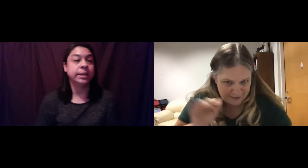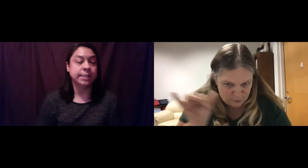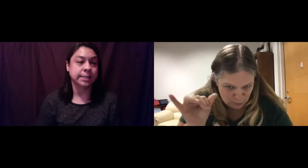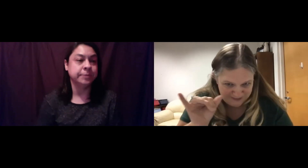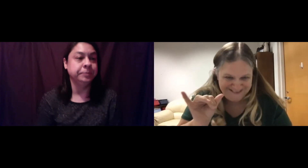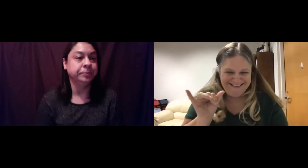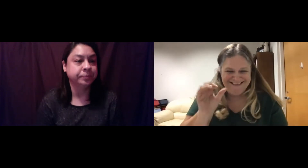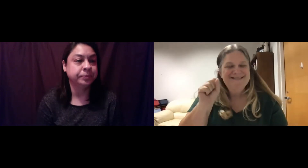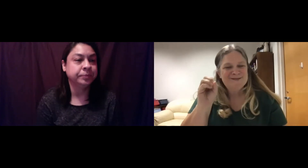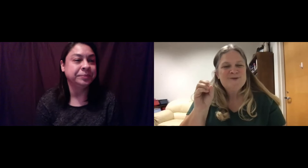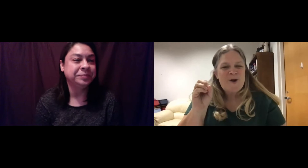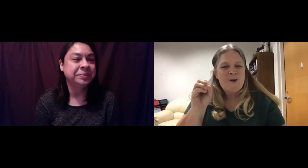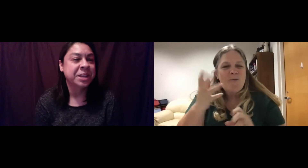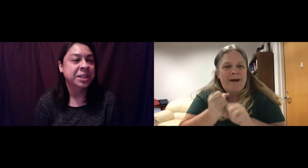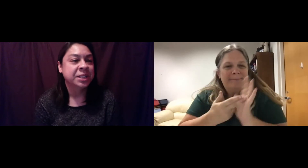right place.